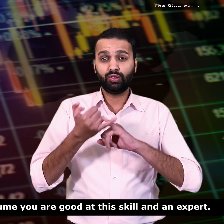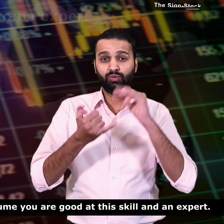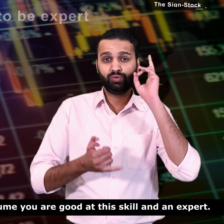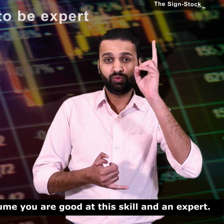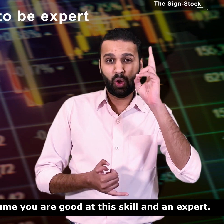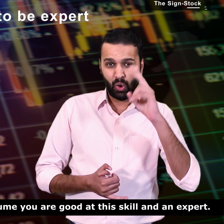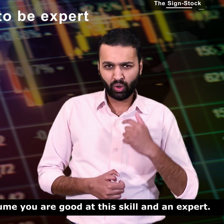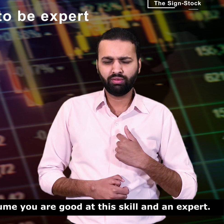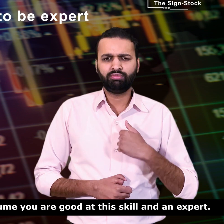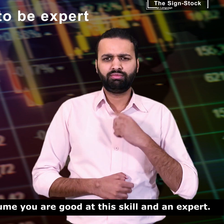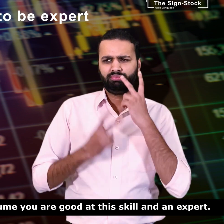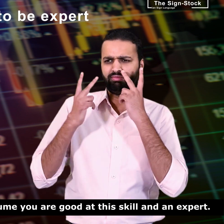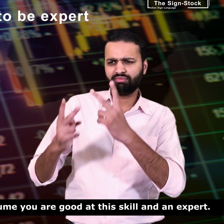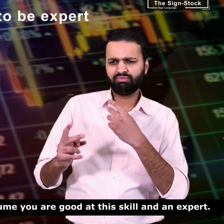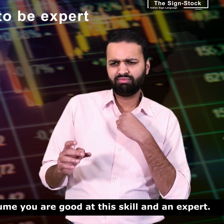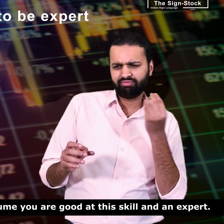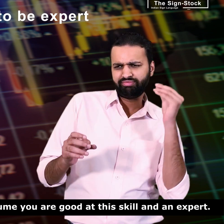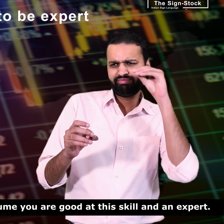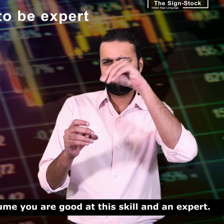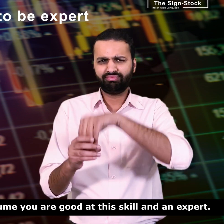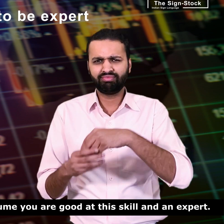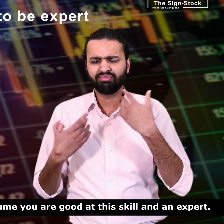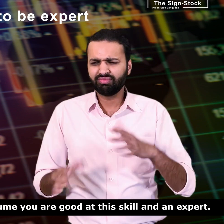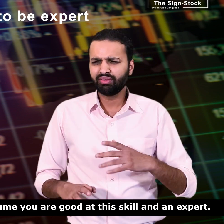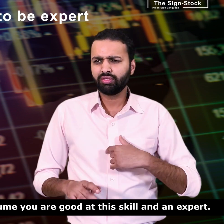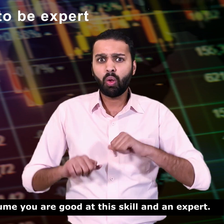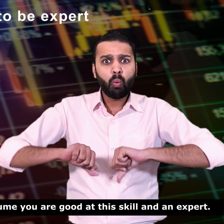When you make a little profit, do not assume you are good at this skill and an expert.